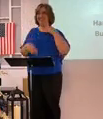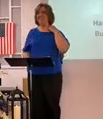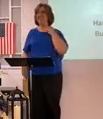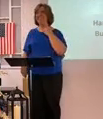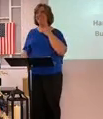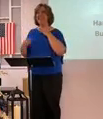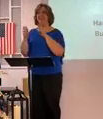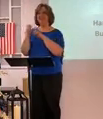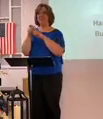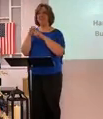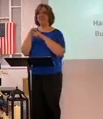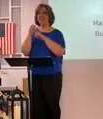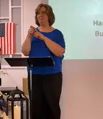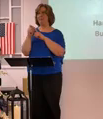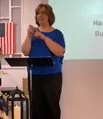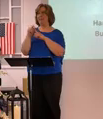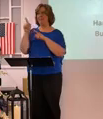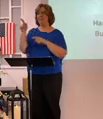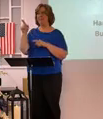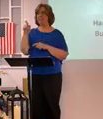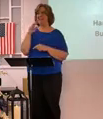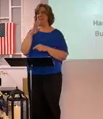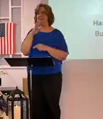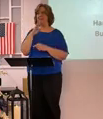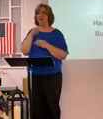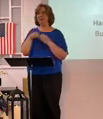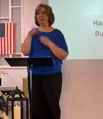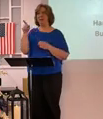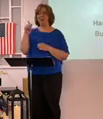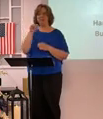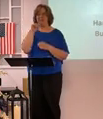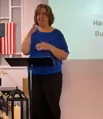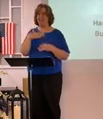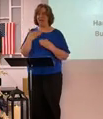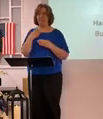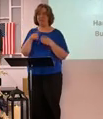I was teasing my dad I was going to talk about him today. He was not happy about it.